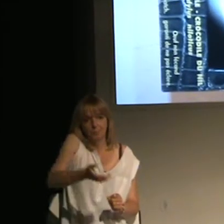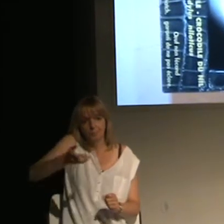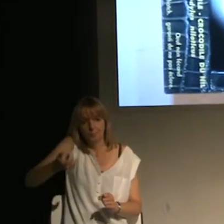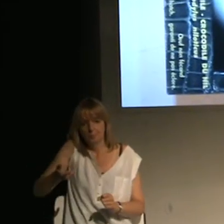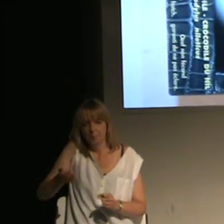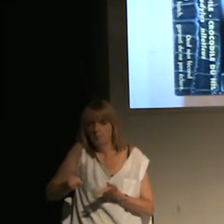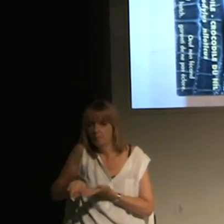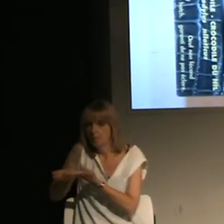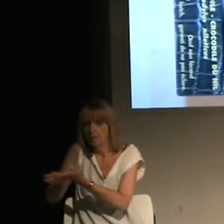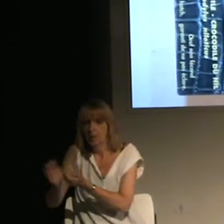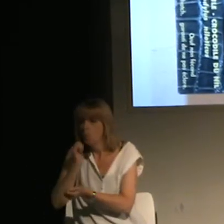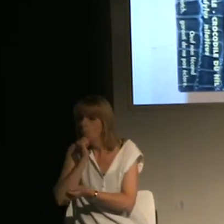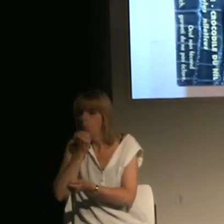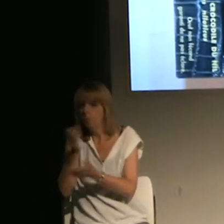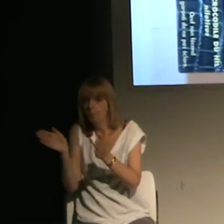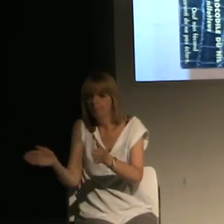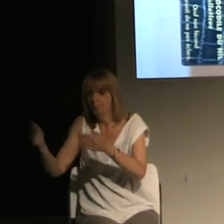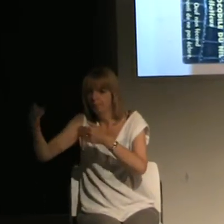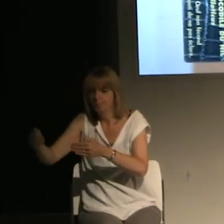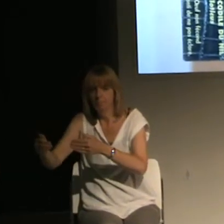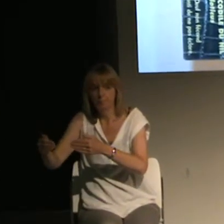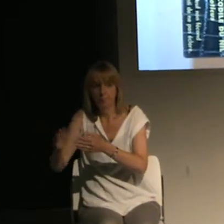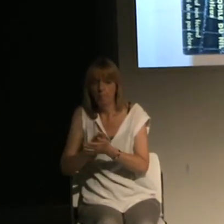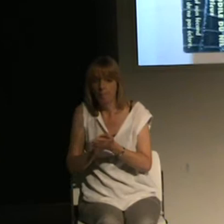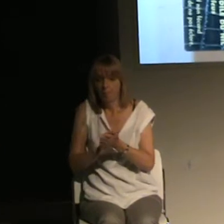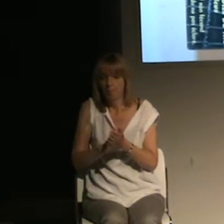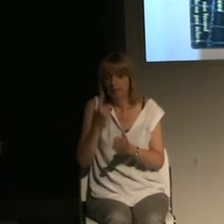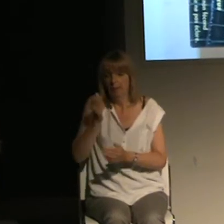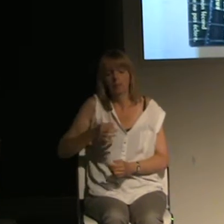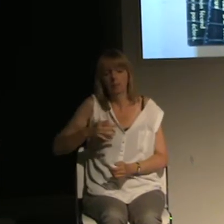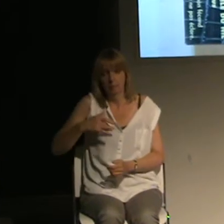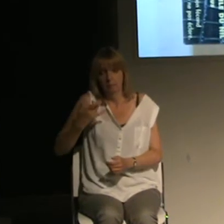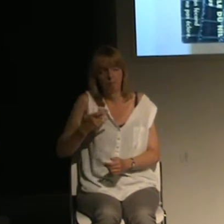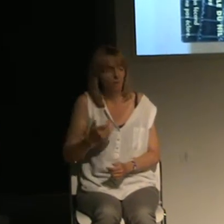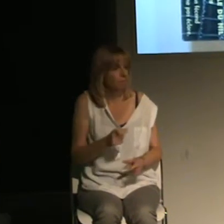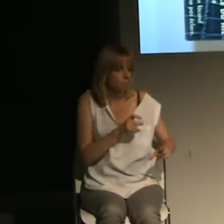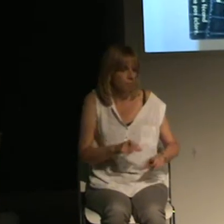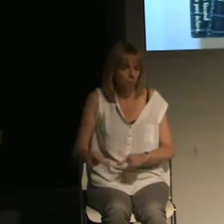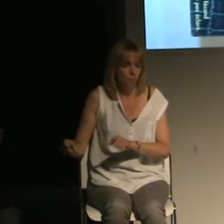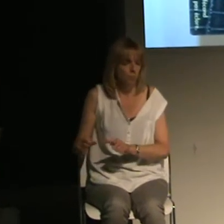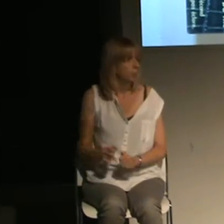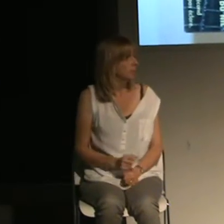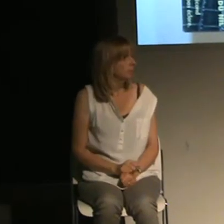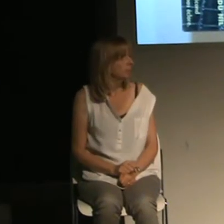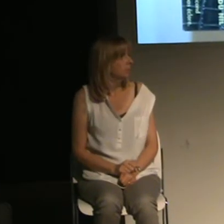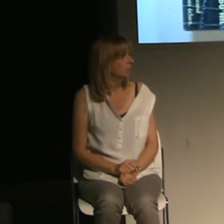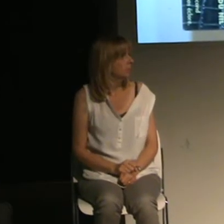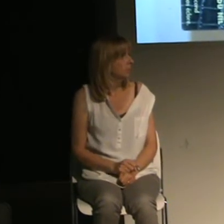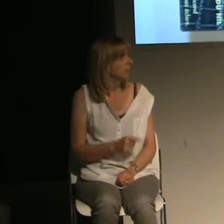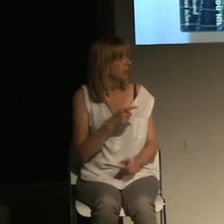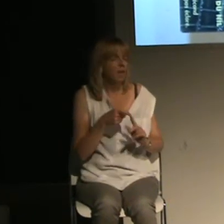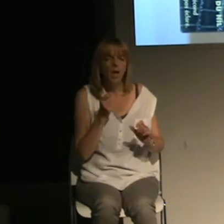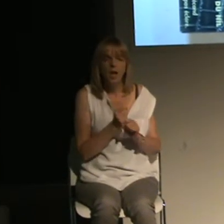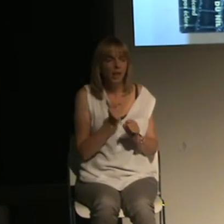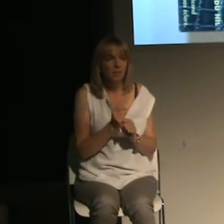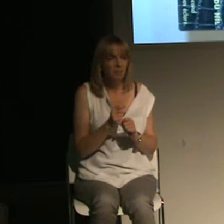incubator so that they have a better chance of survival. Now, this egg was an infertile egg,